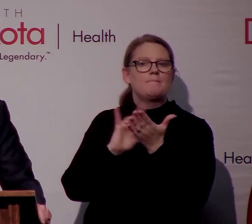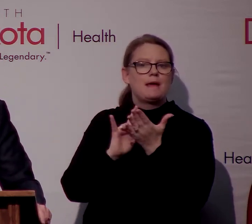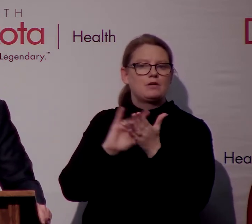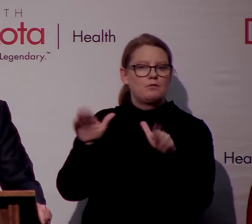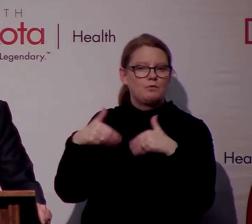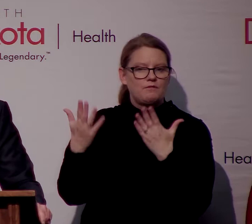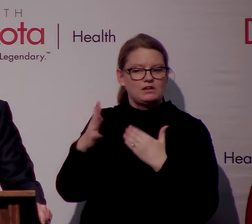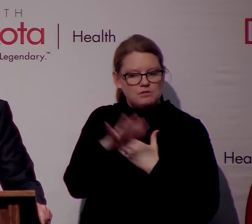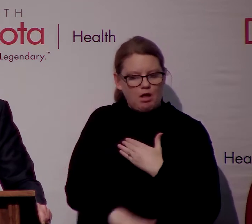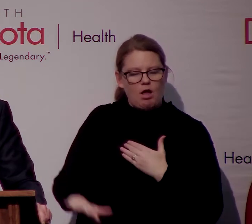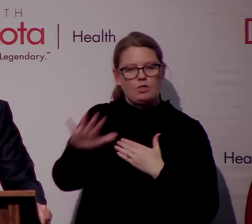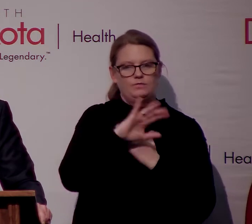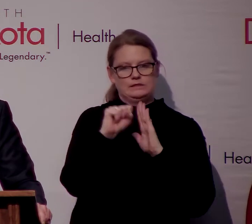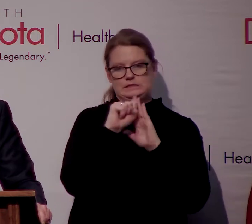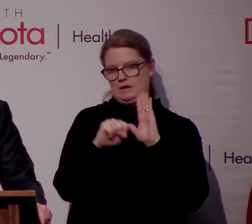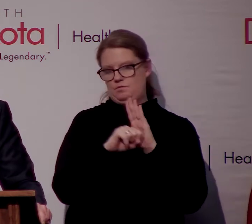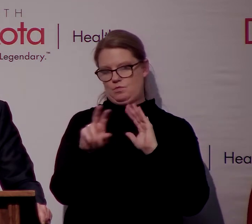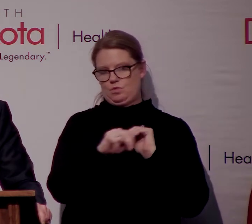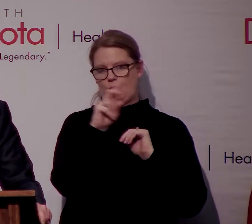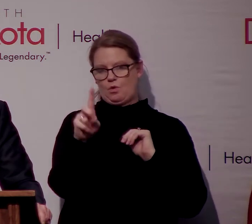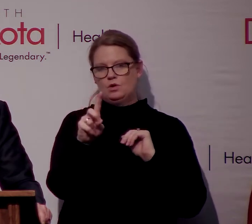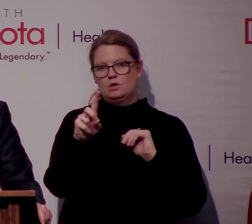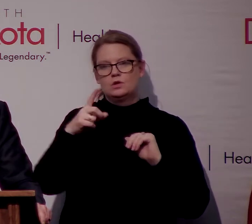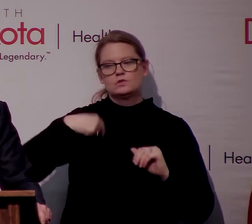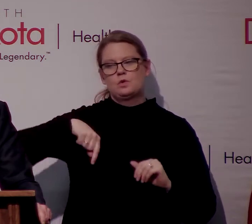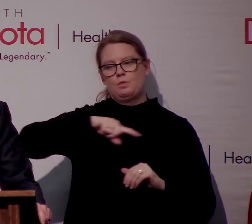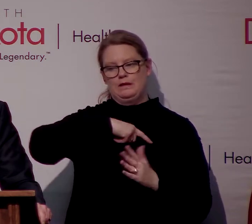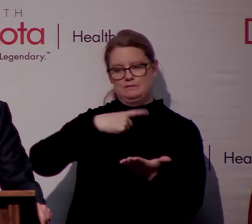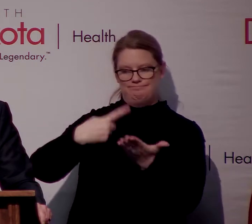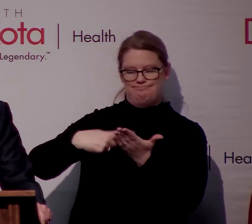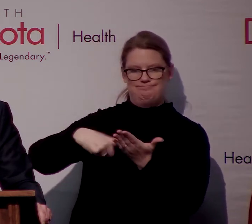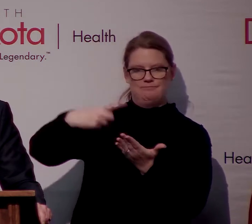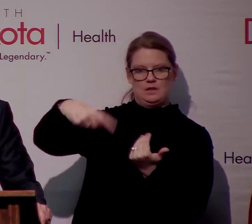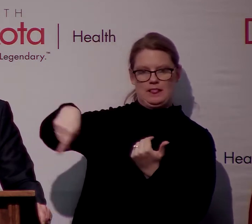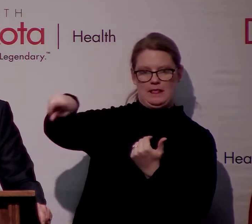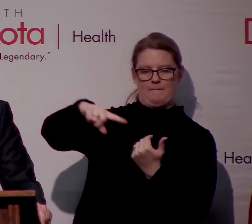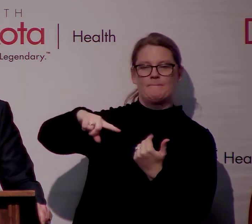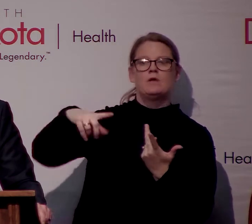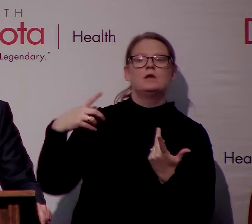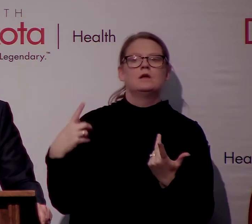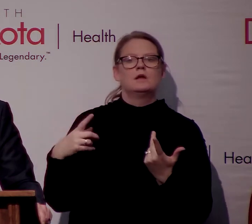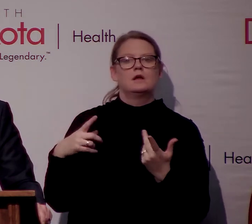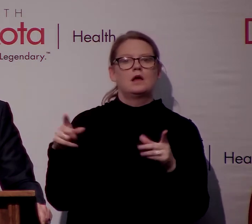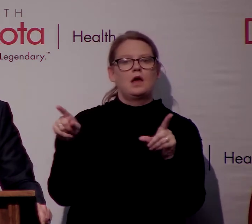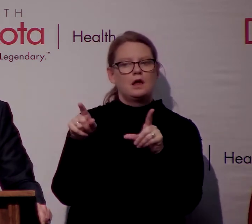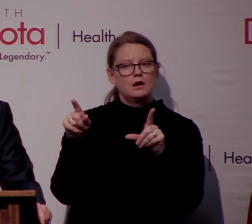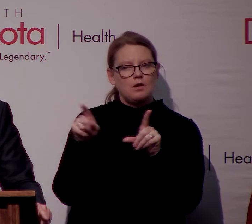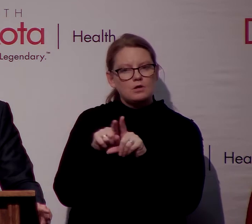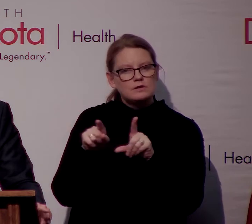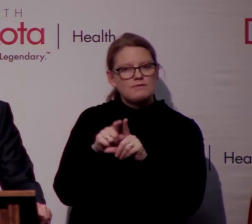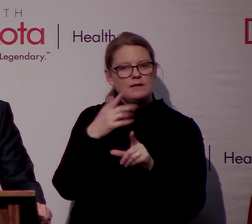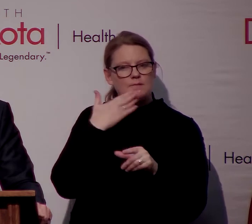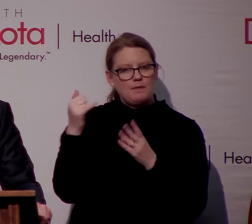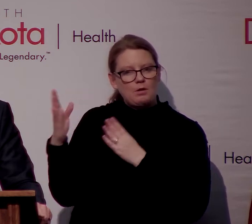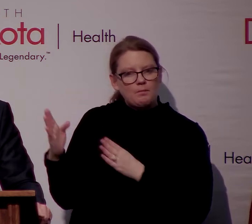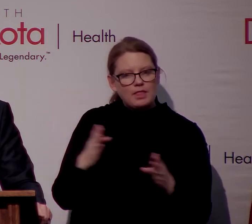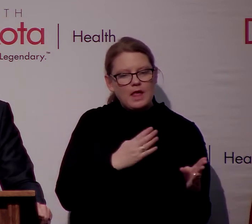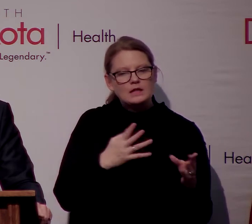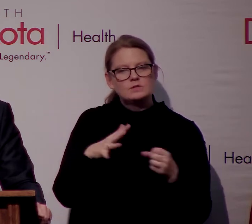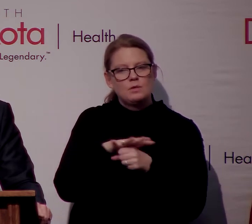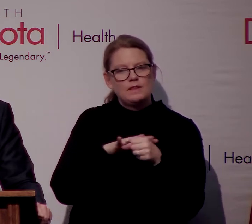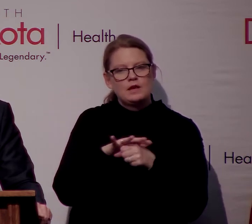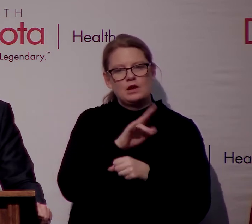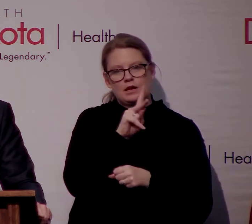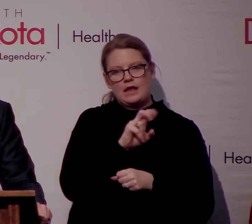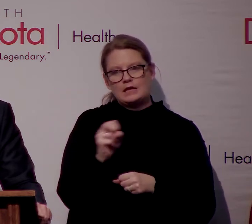providers across the state, and so we get a chance to talk to them to make sure that in addition to having better plans within our